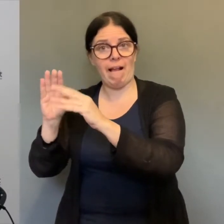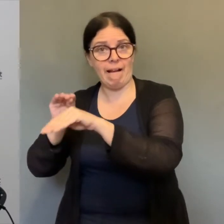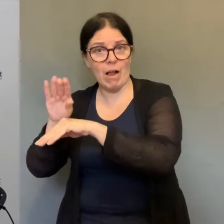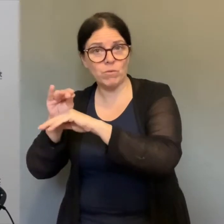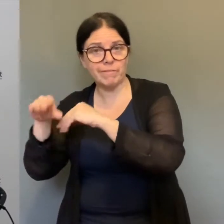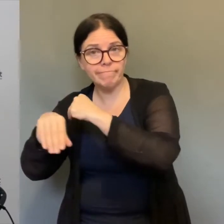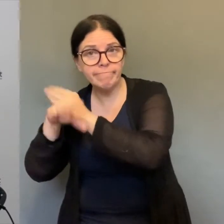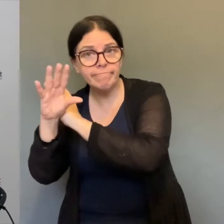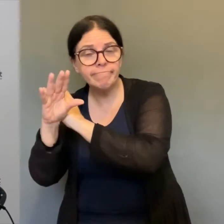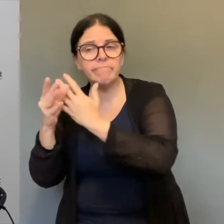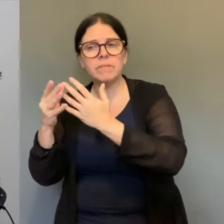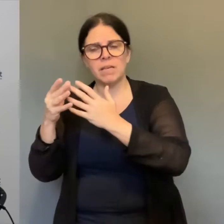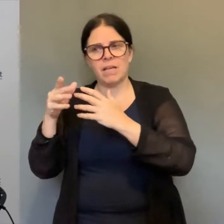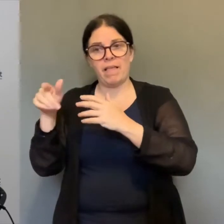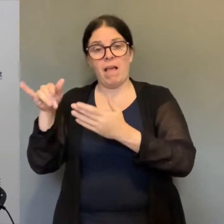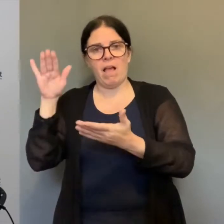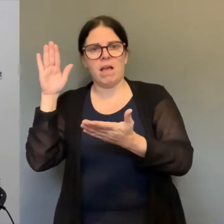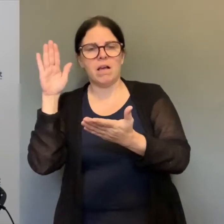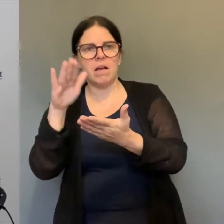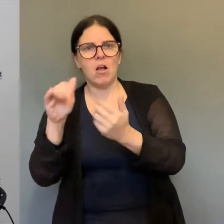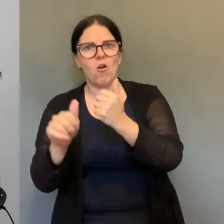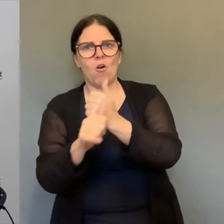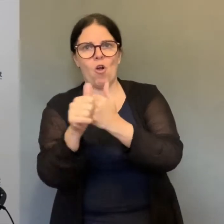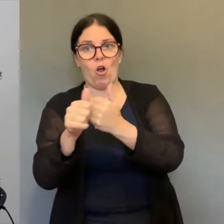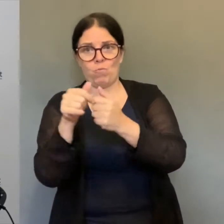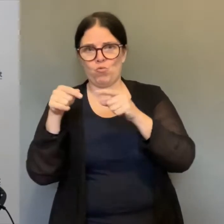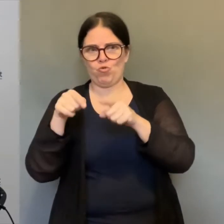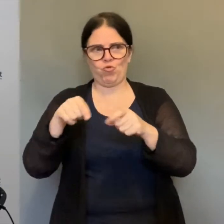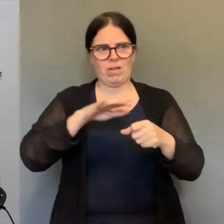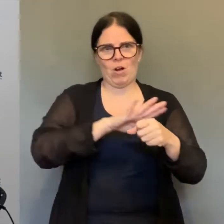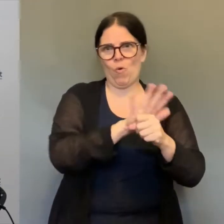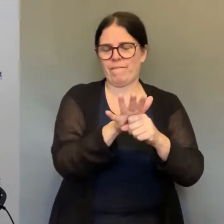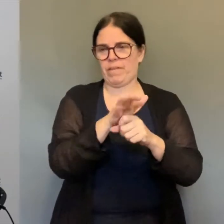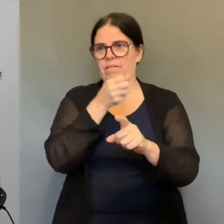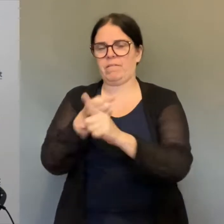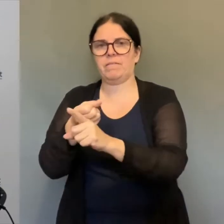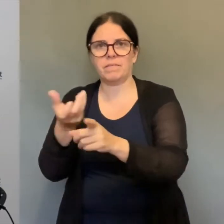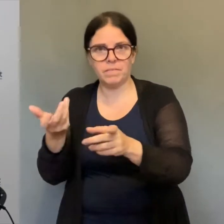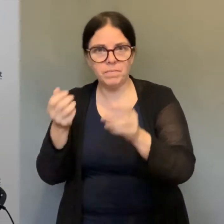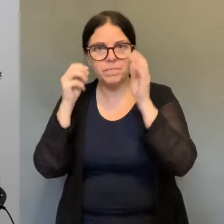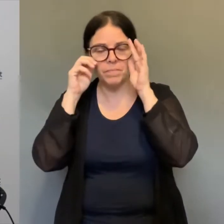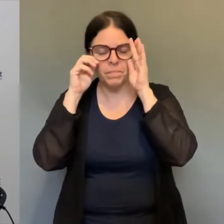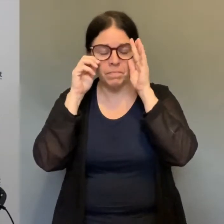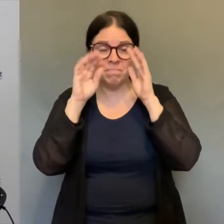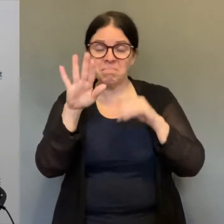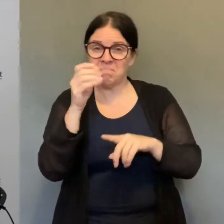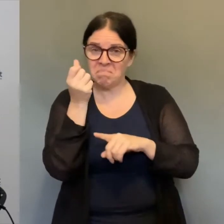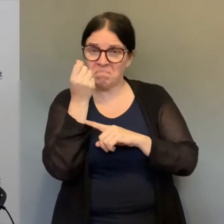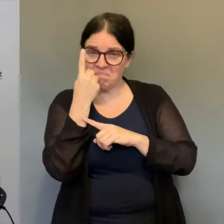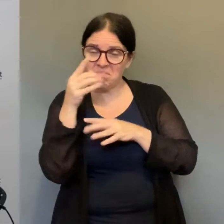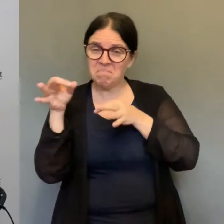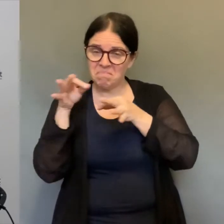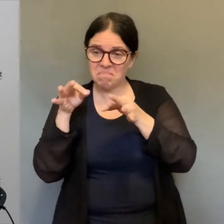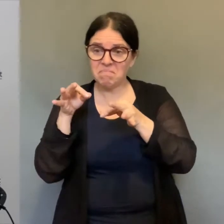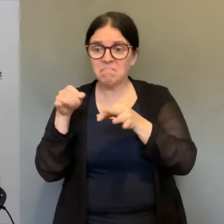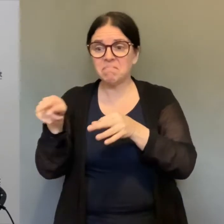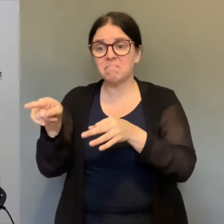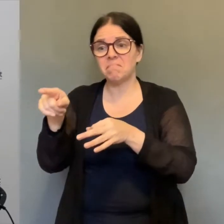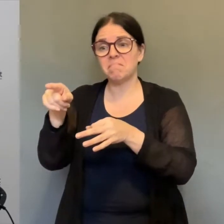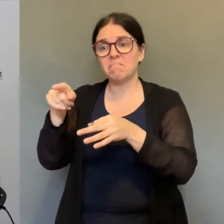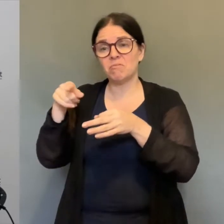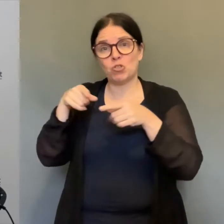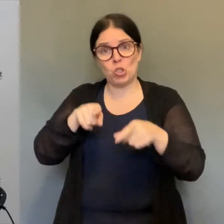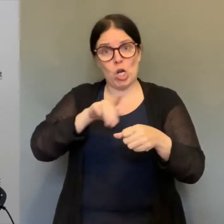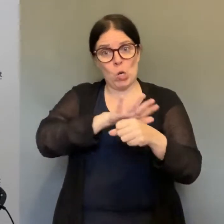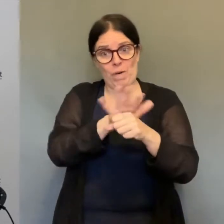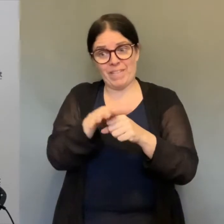drugs, and other increased risk of negative outcome associated with overdoses, such as substance use can